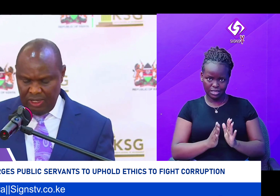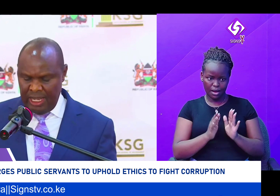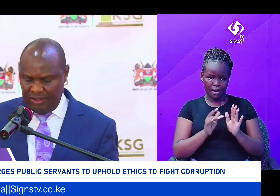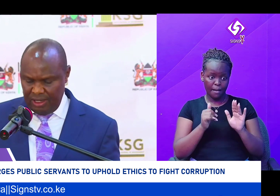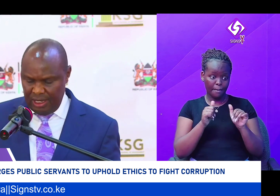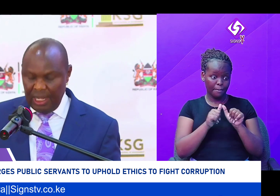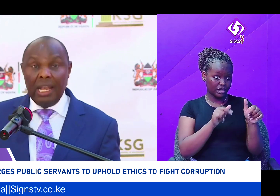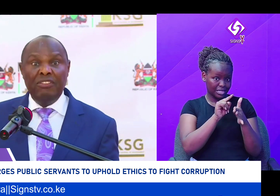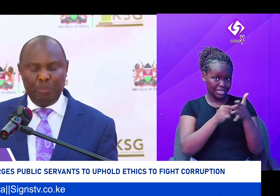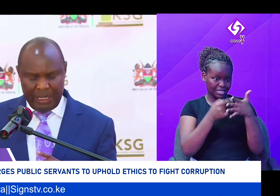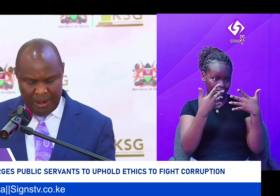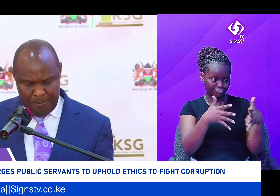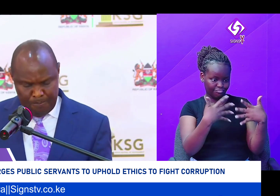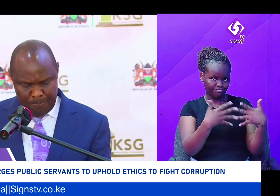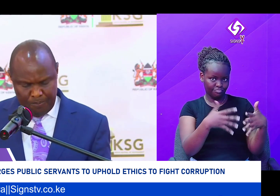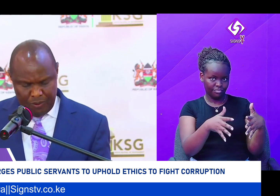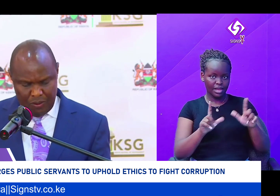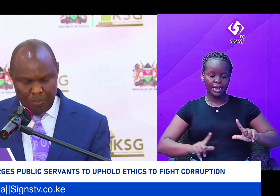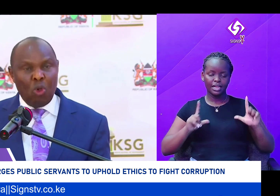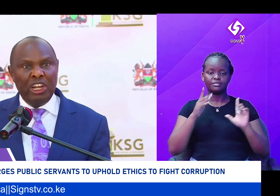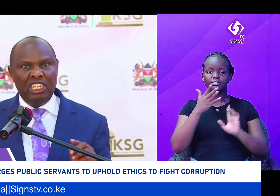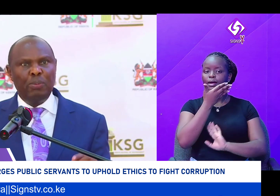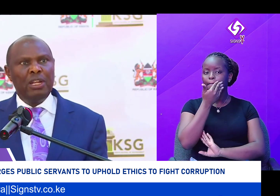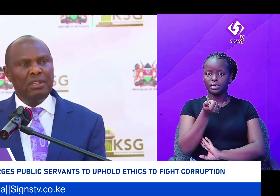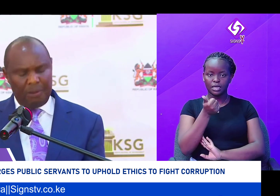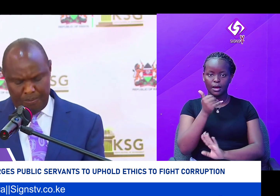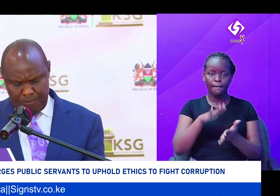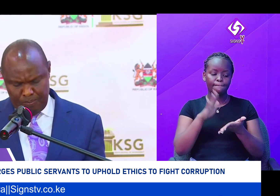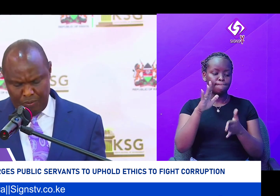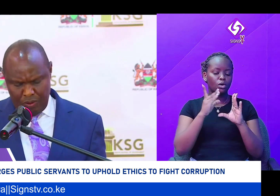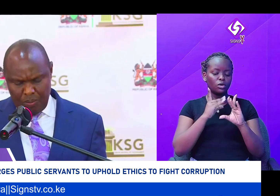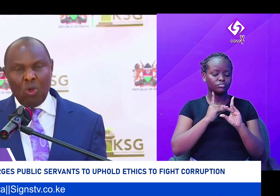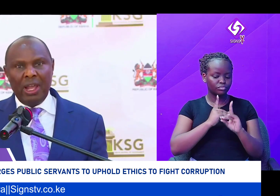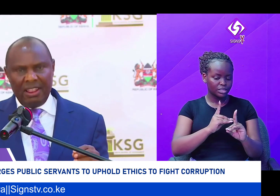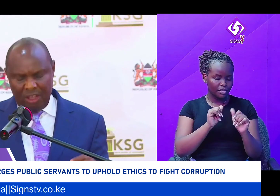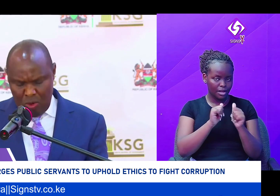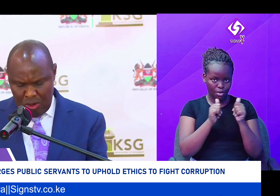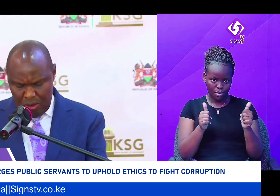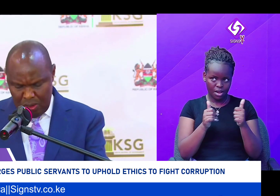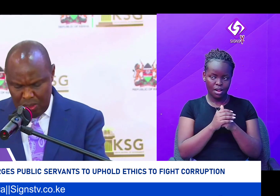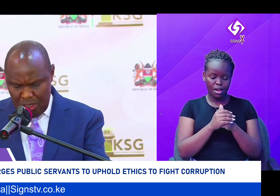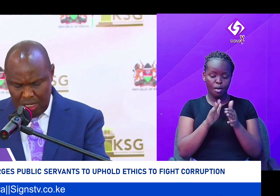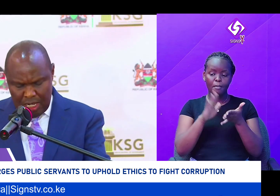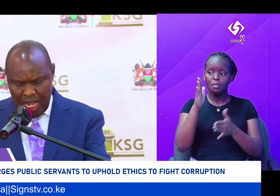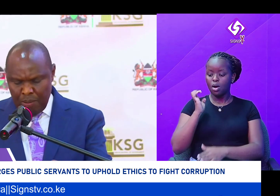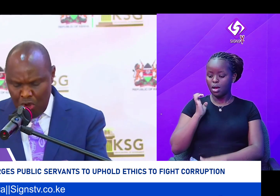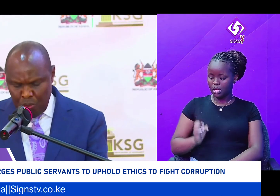gates lives better, more disciplined, more ethical, and more